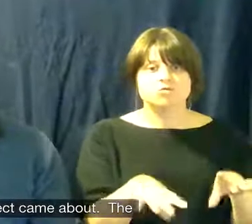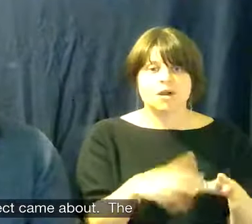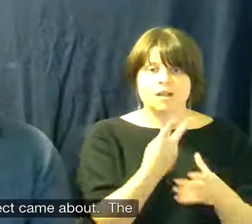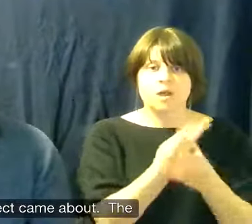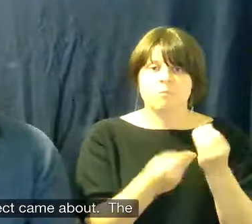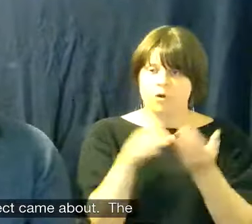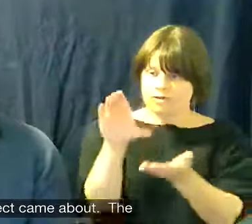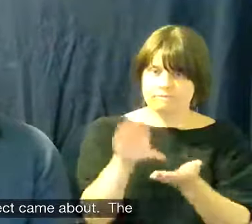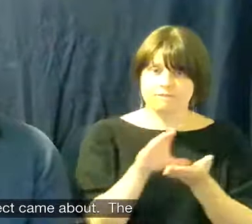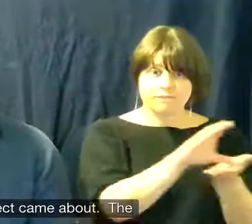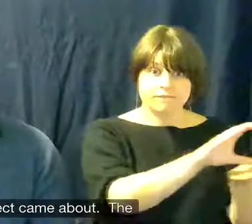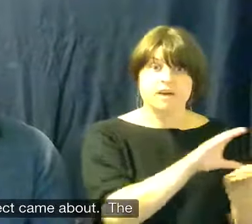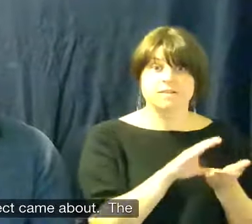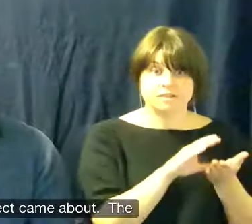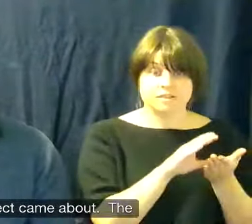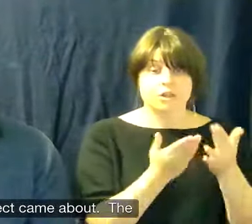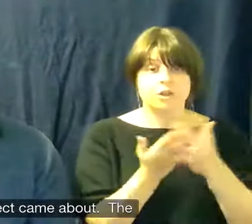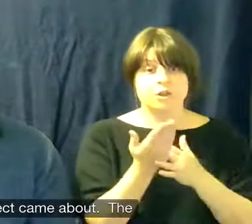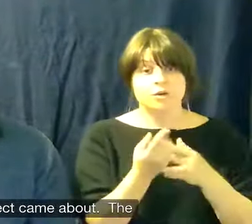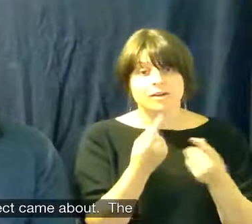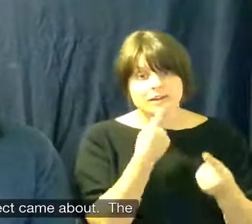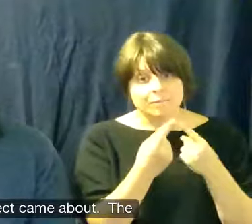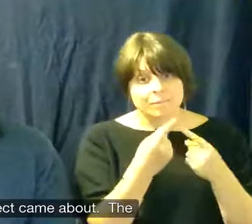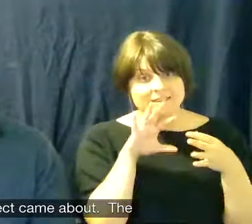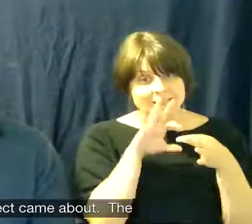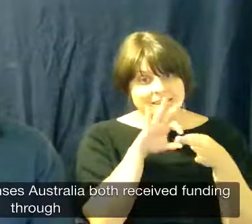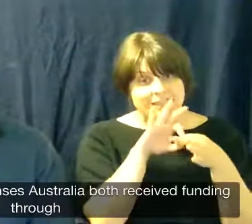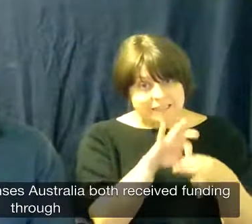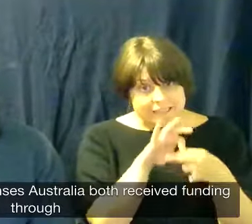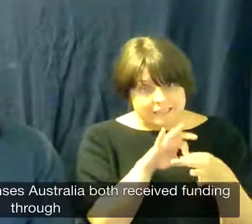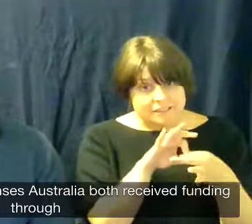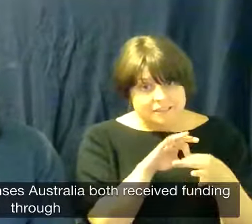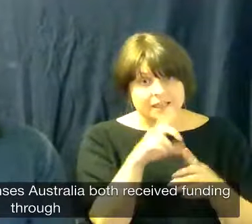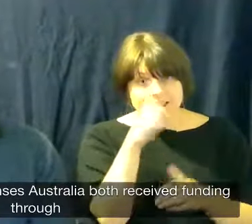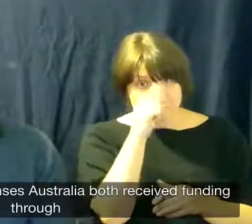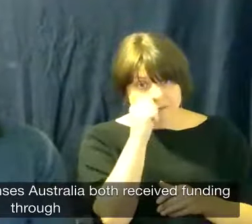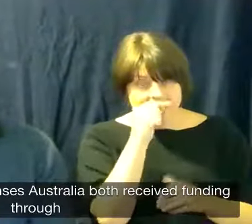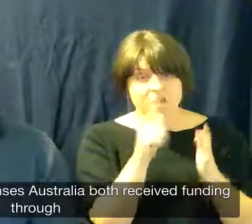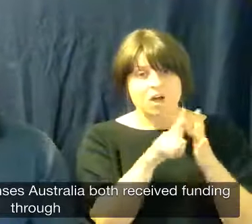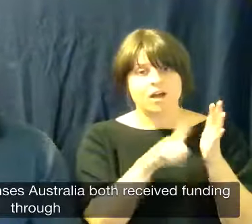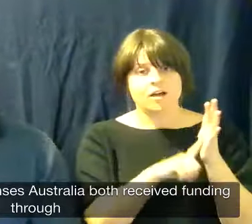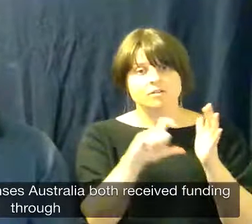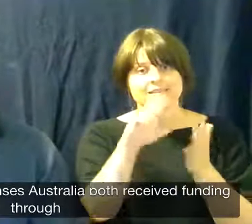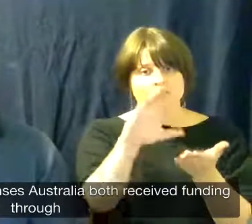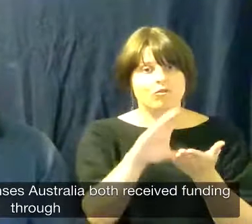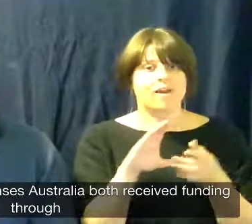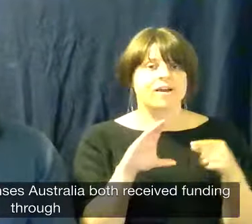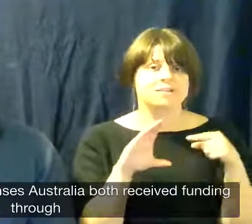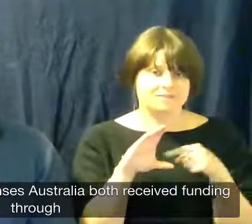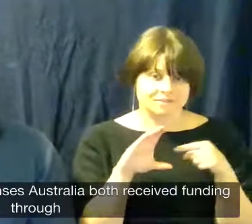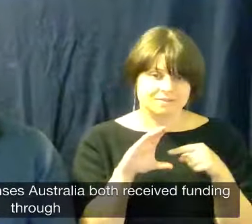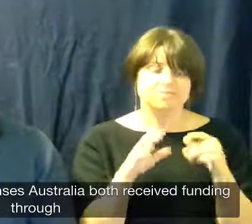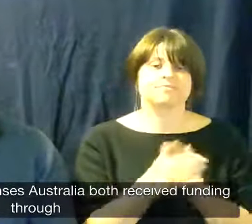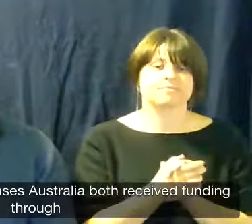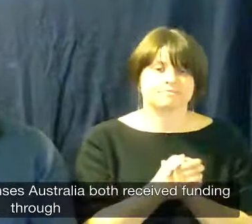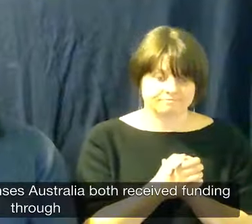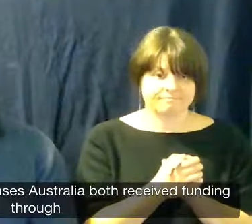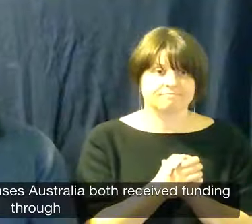through Information Institute and Capacity ILC as part of the project